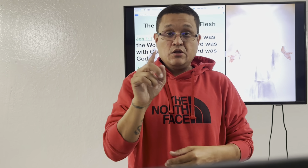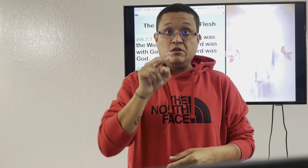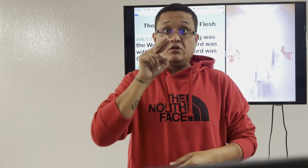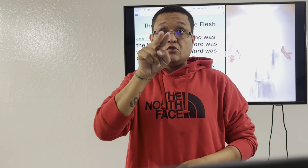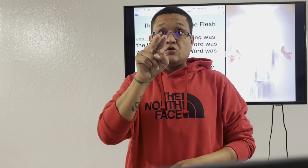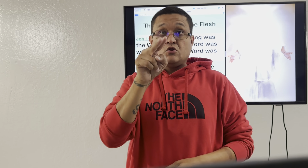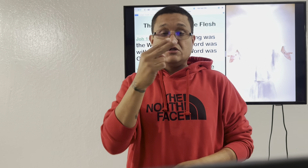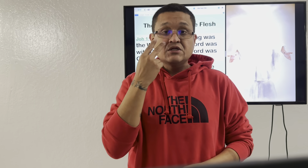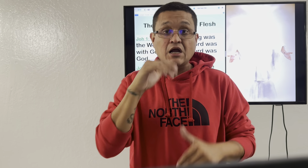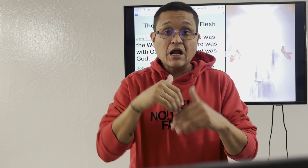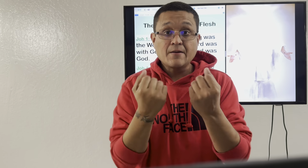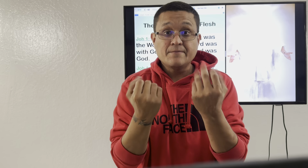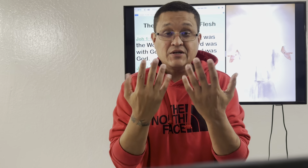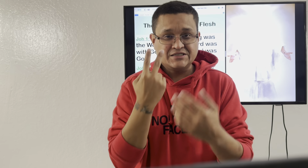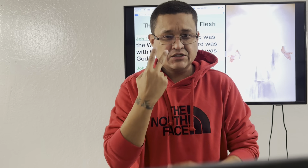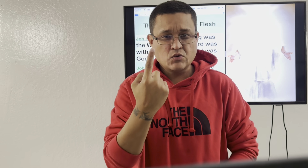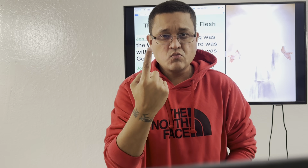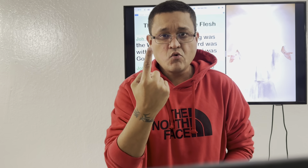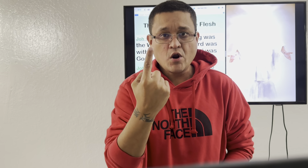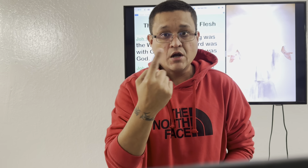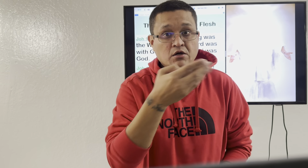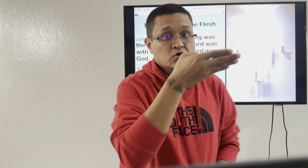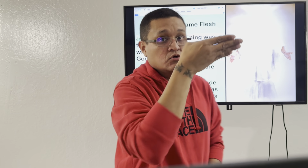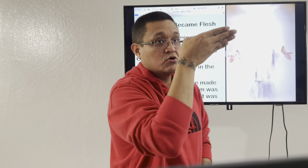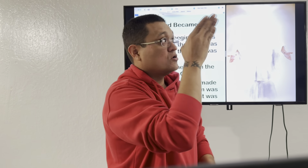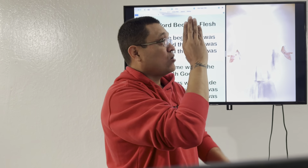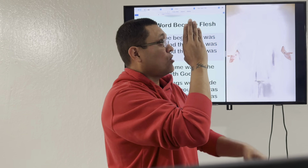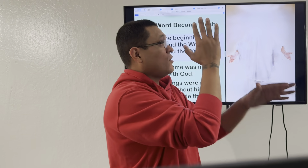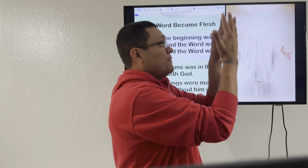If you go into your bathroom or some room that has a mirror,